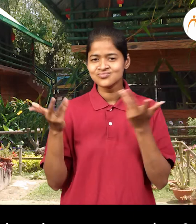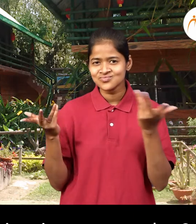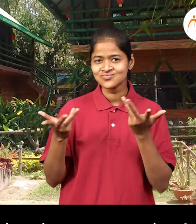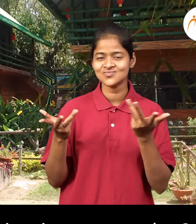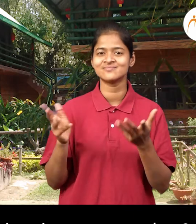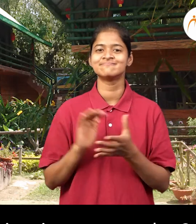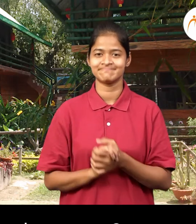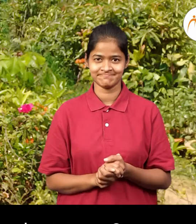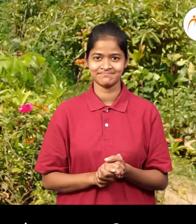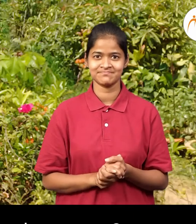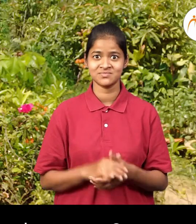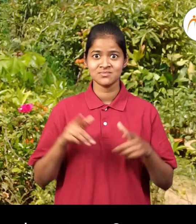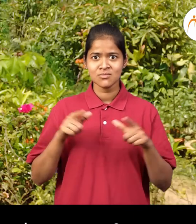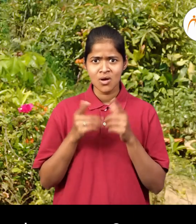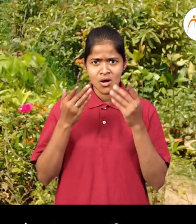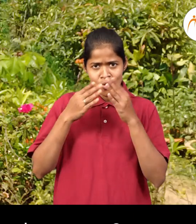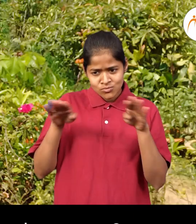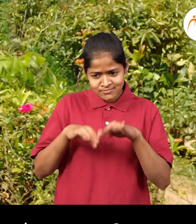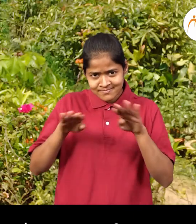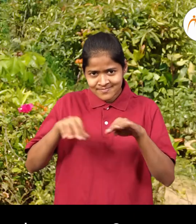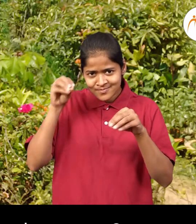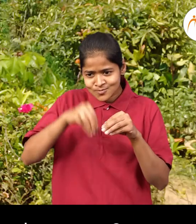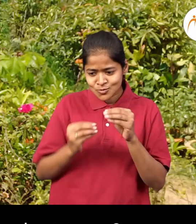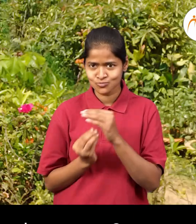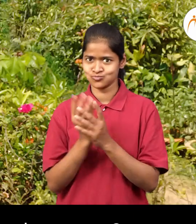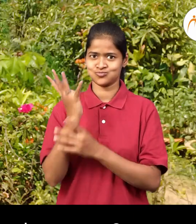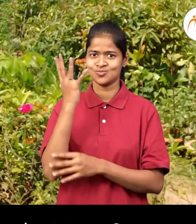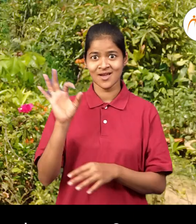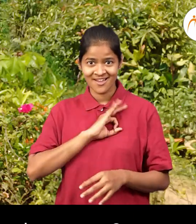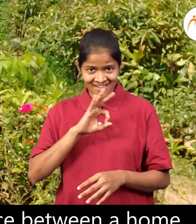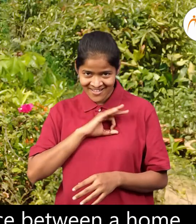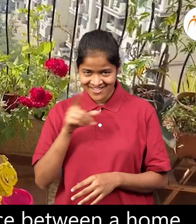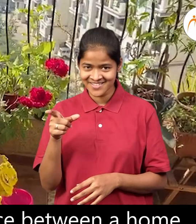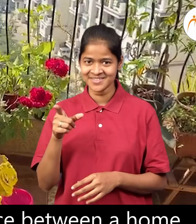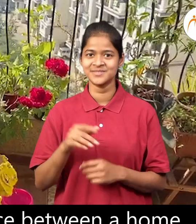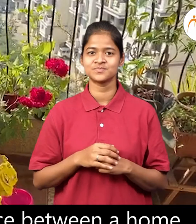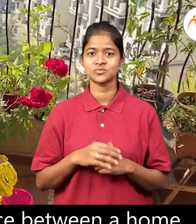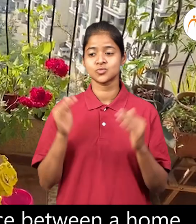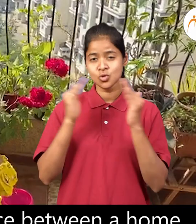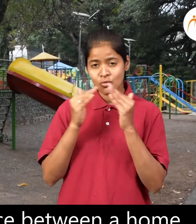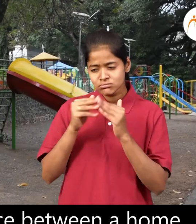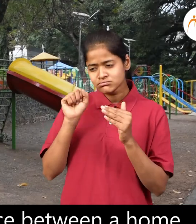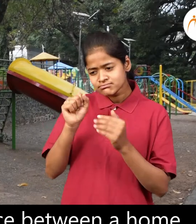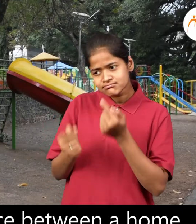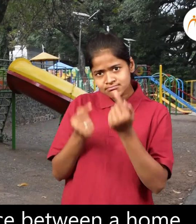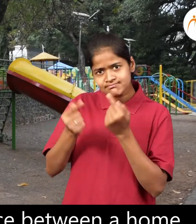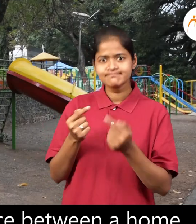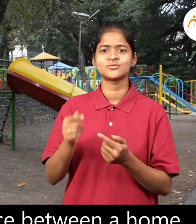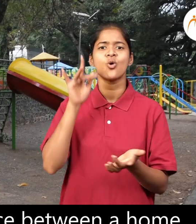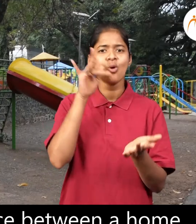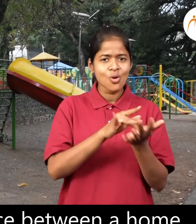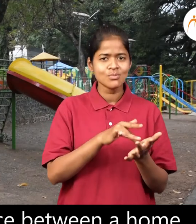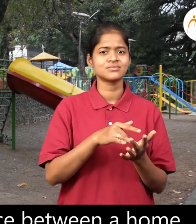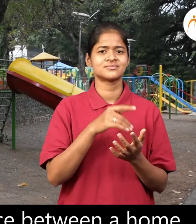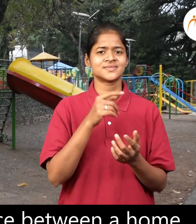growing in your garden do you like to plant trees what is the difference between a home